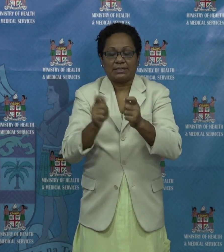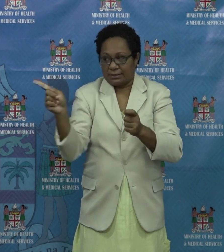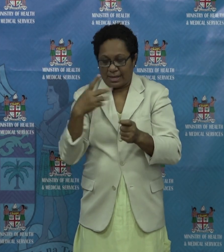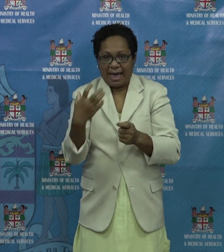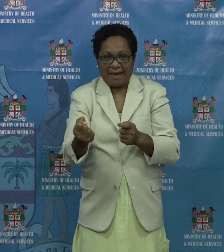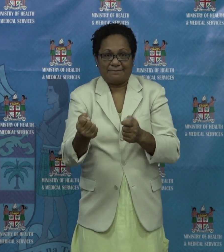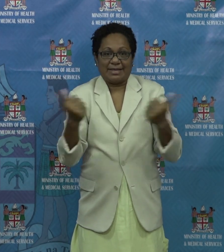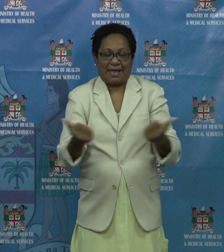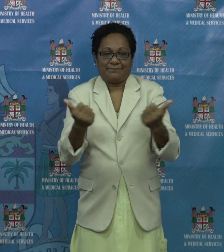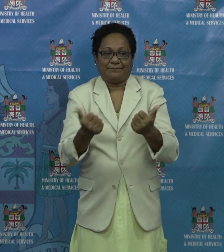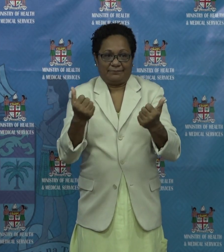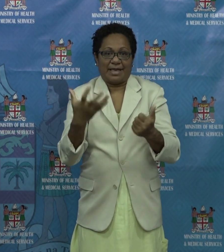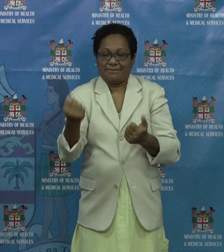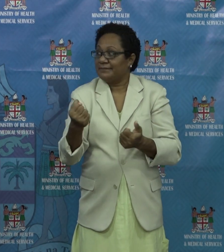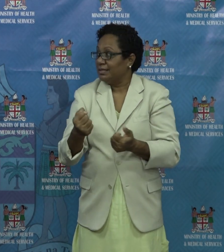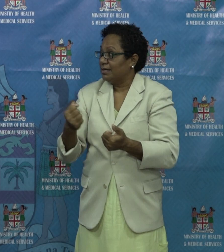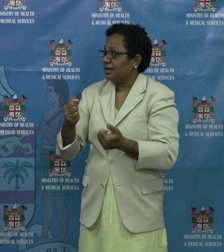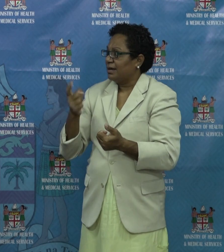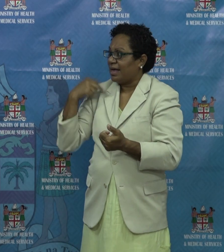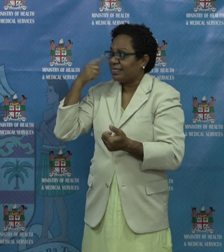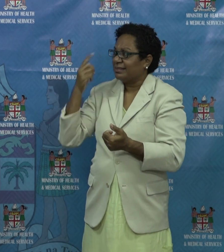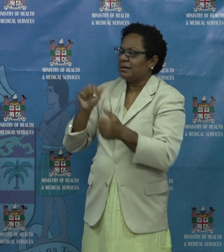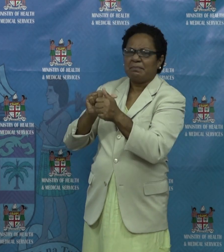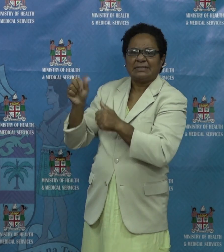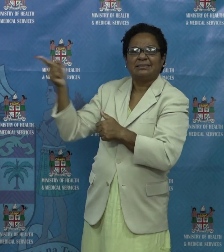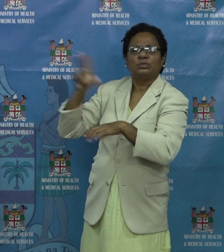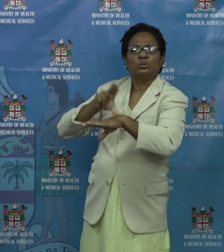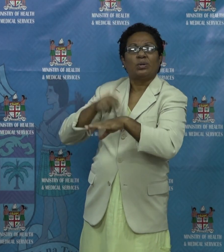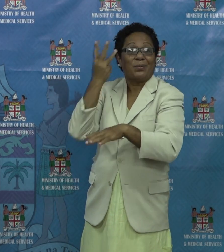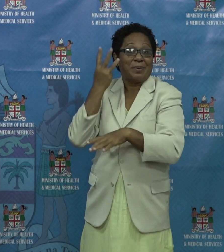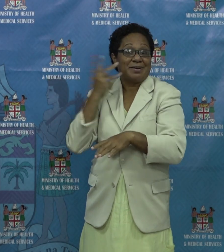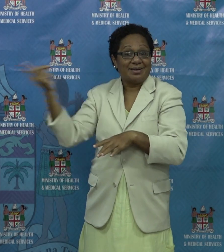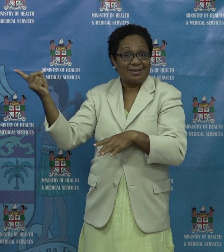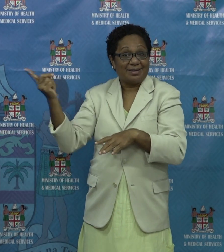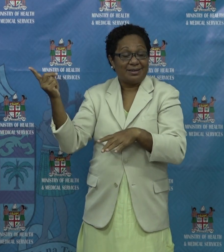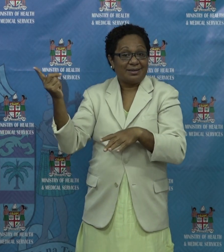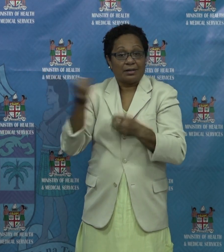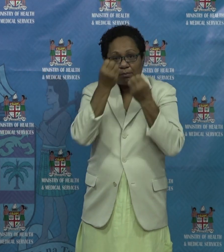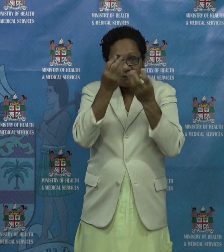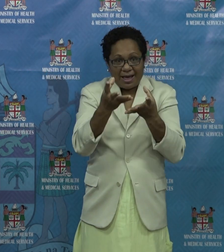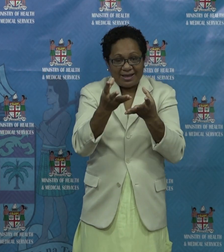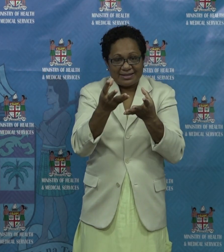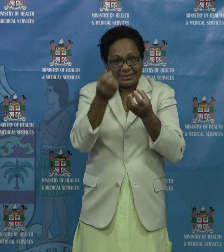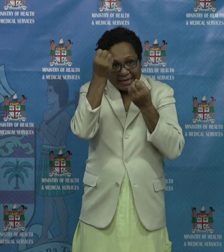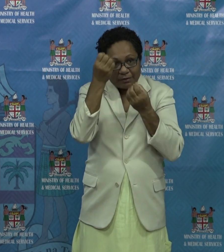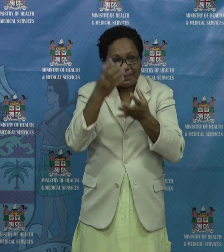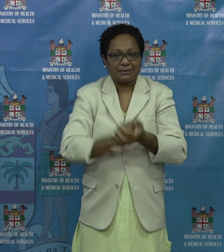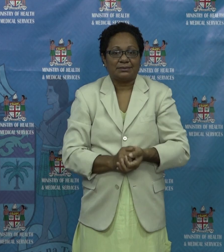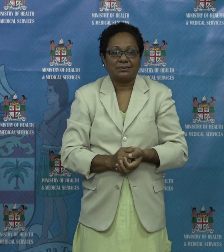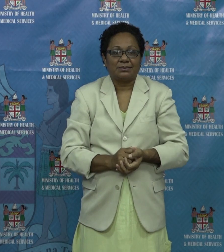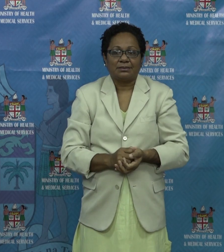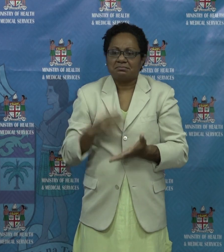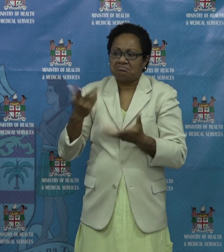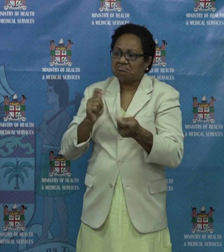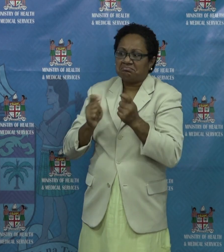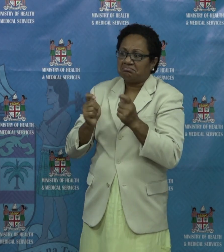available, but I think I'll let Alicia come and update on what's happening with regards to the